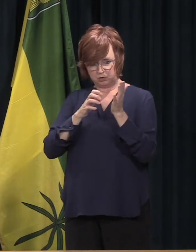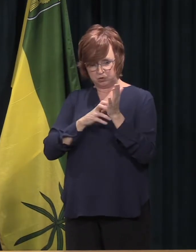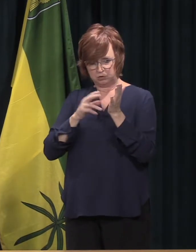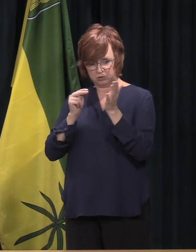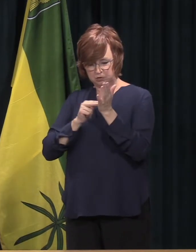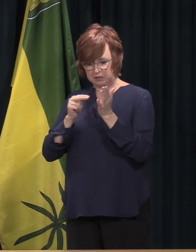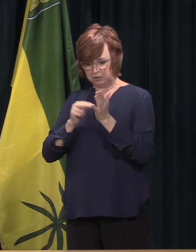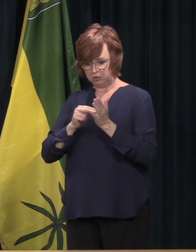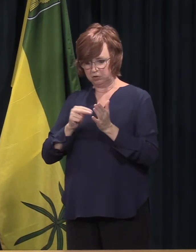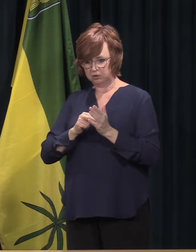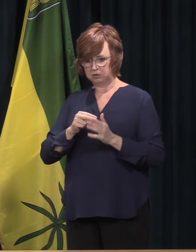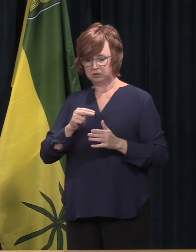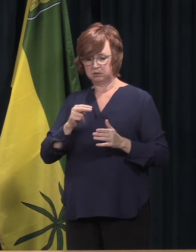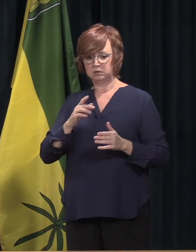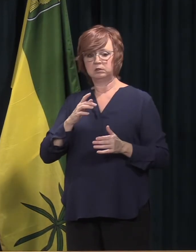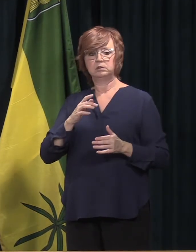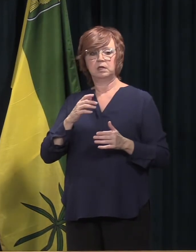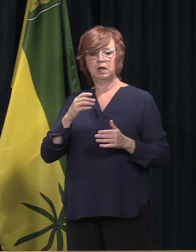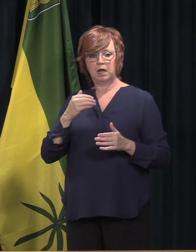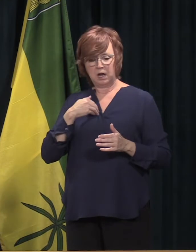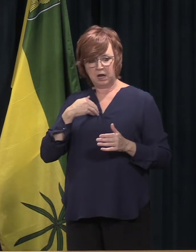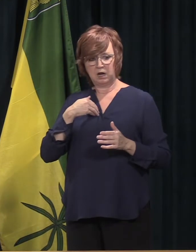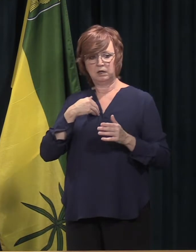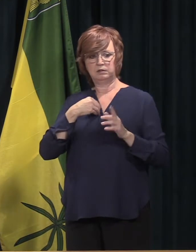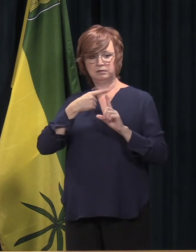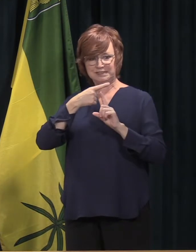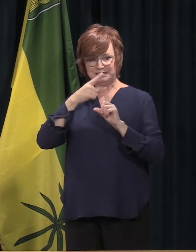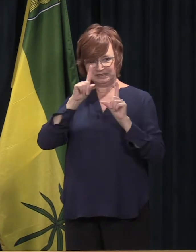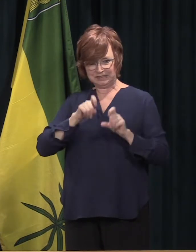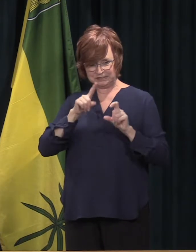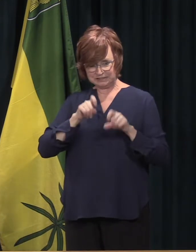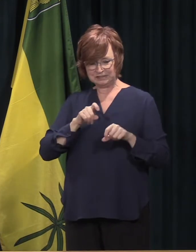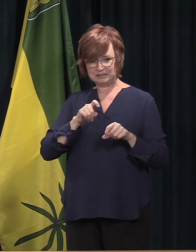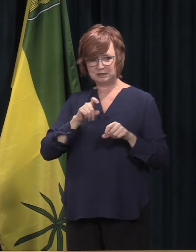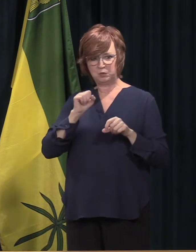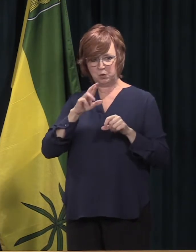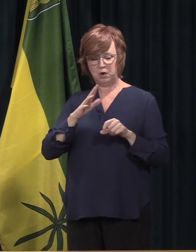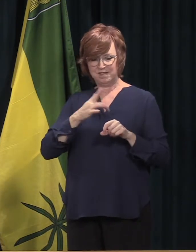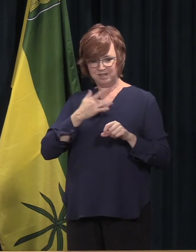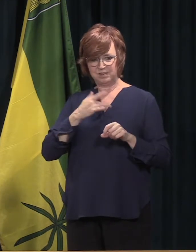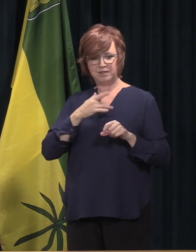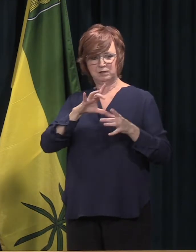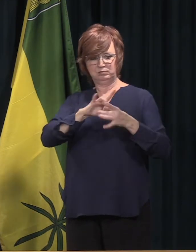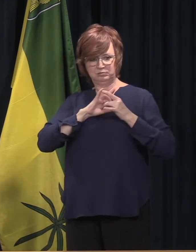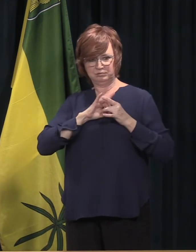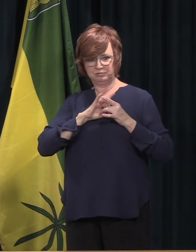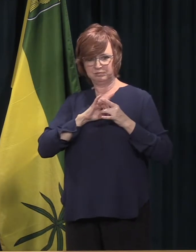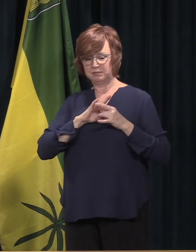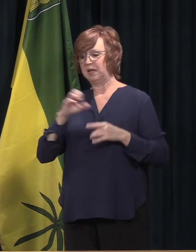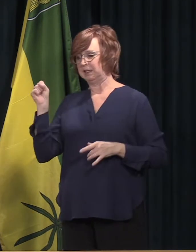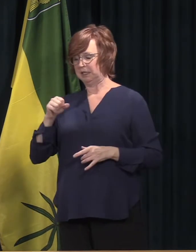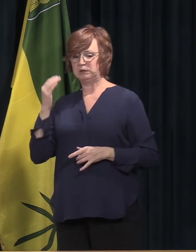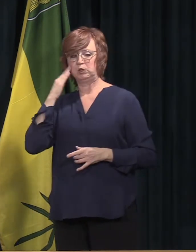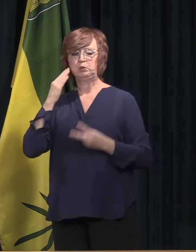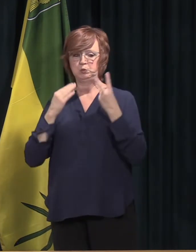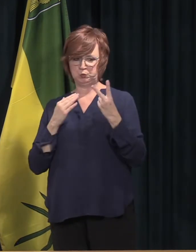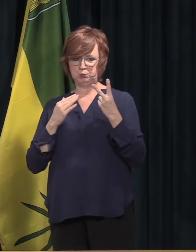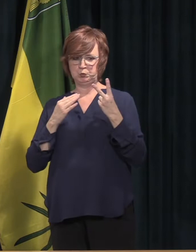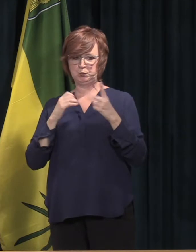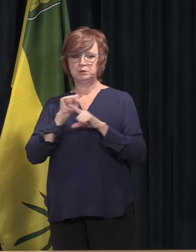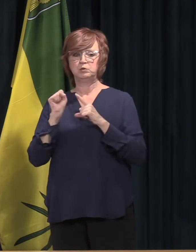those cases, and if any tested positive? So I'm aware of actually two situations where that has happened. So it may be